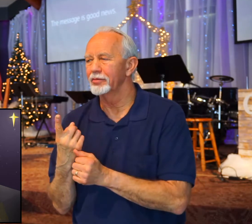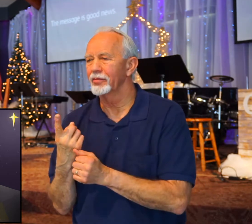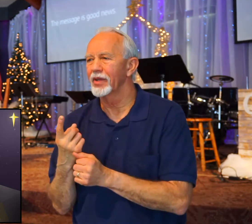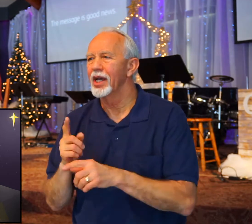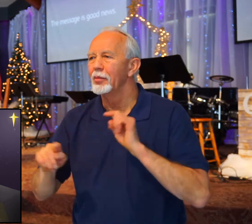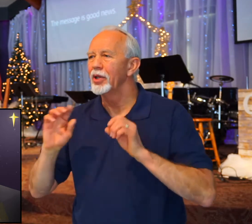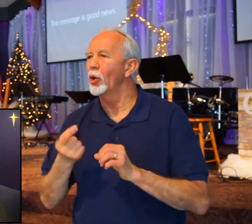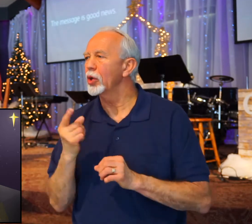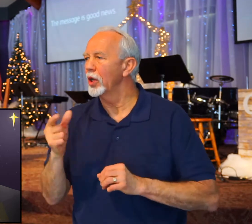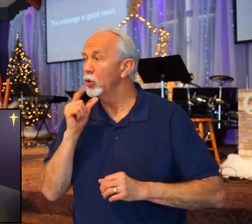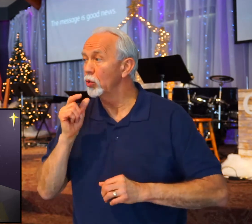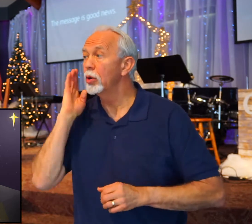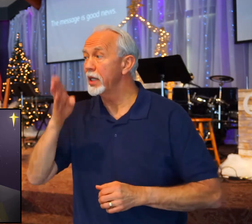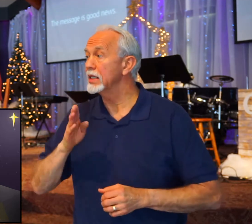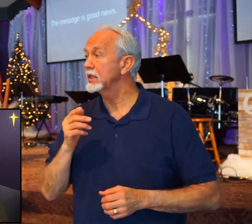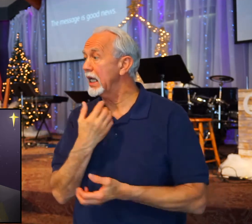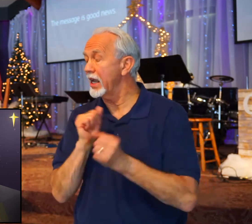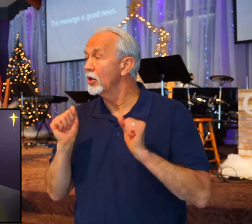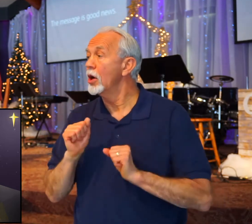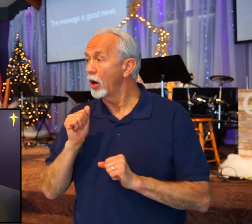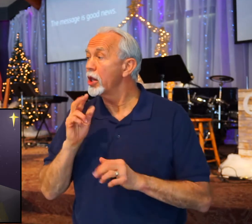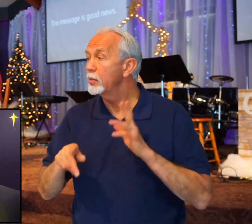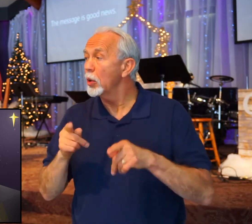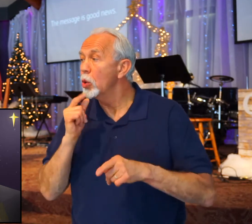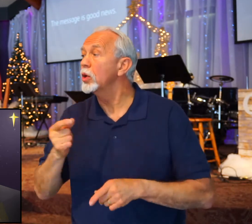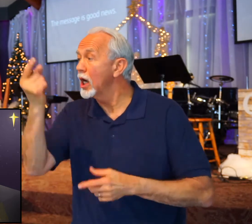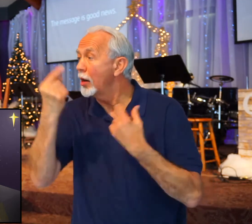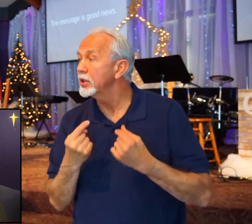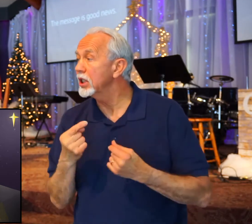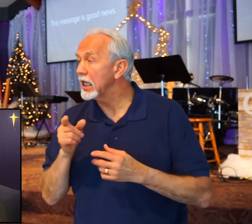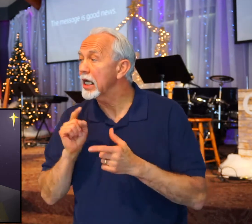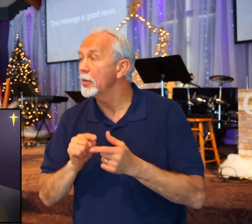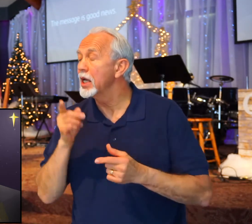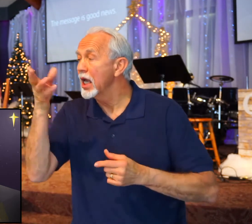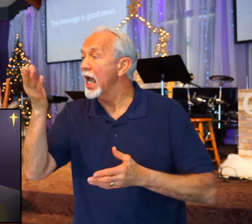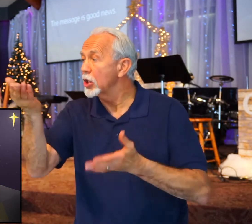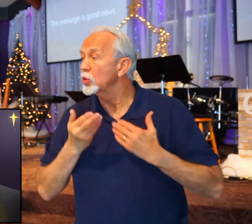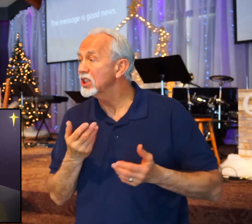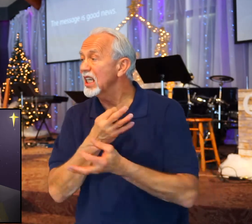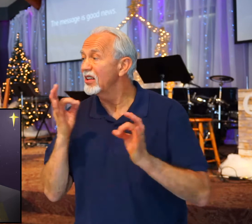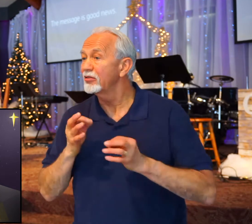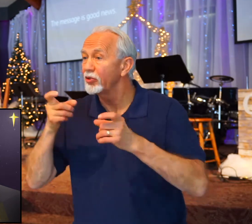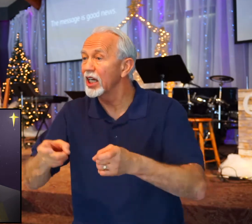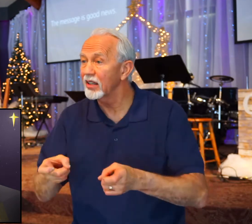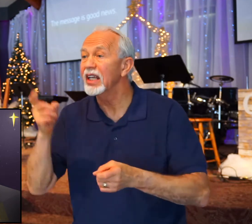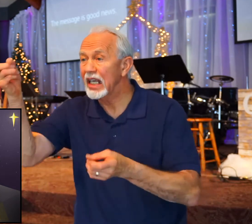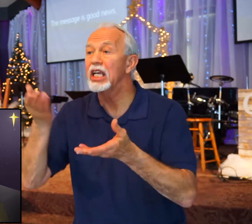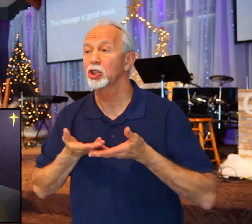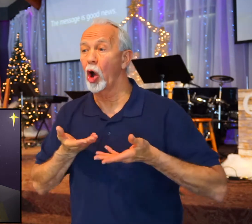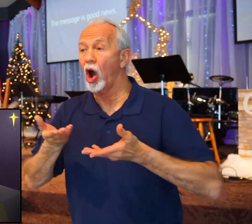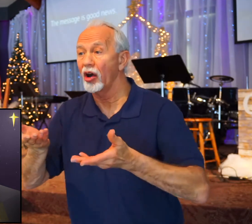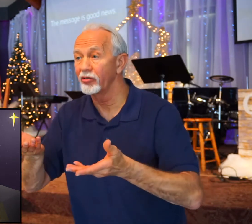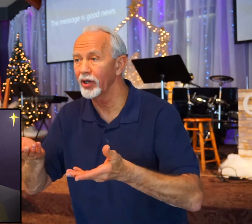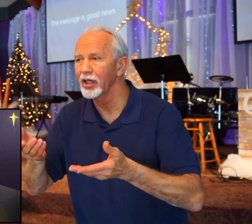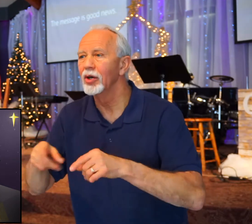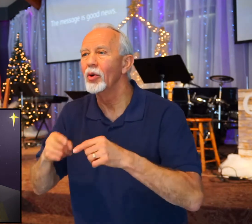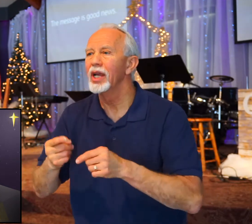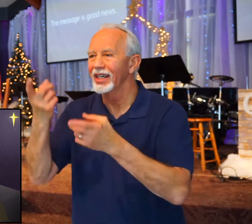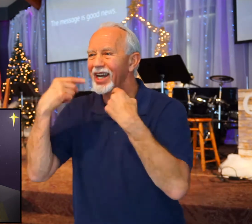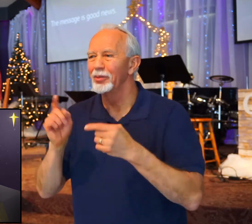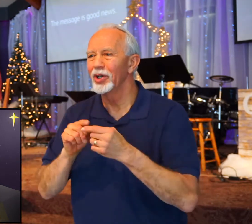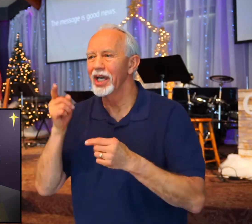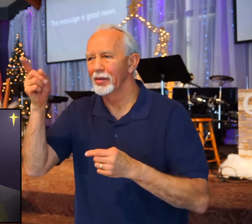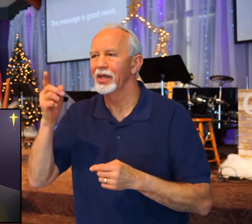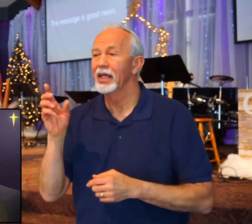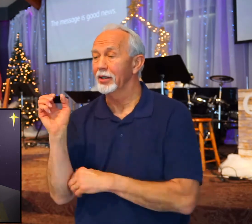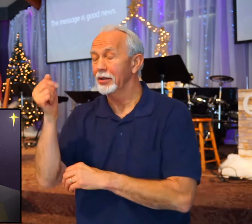But the only ones who will be saved are those who come to Him and receive that free gift that He is offering. And when we come to Him, by the way, Dan